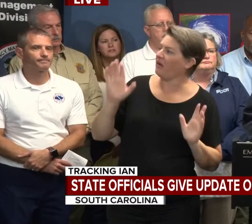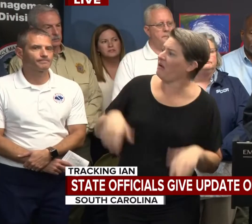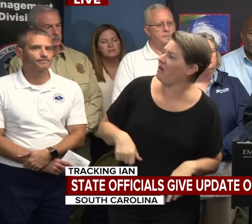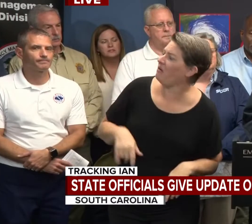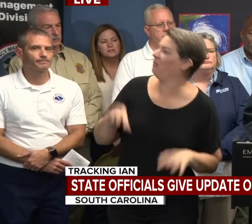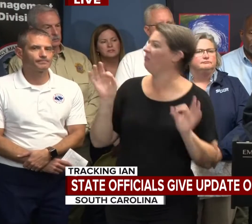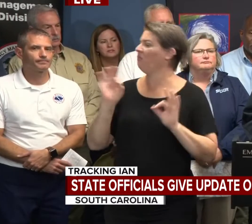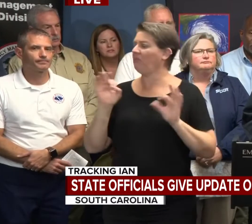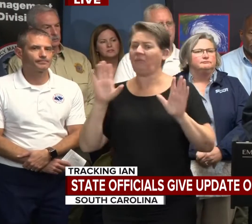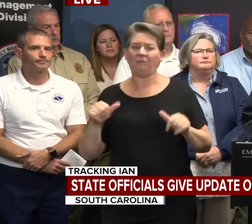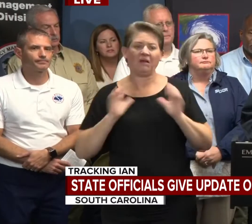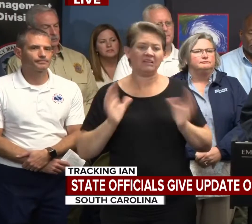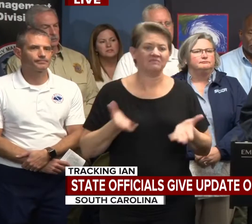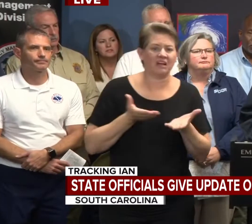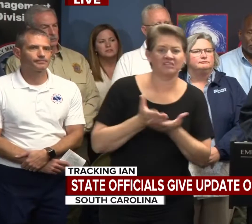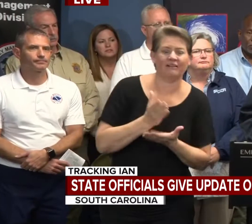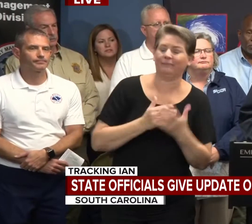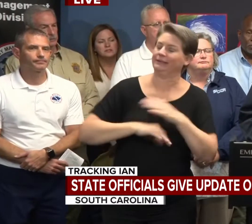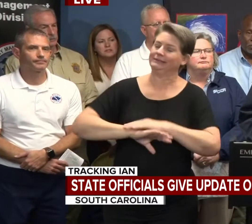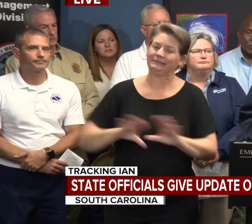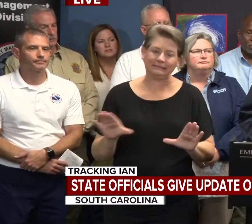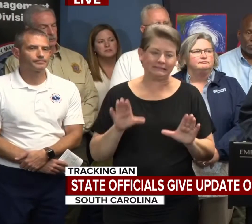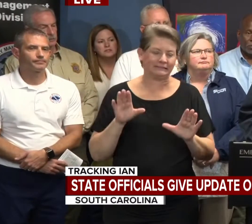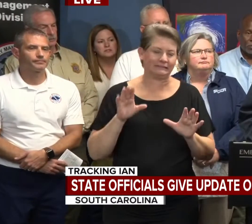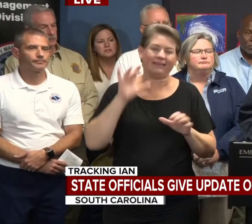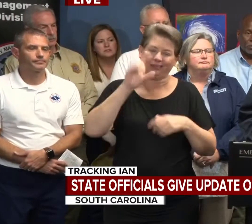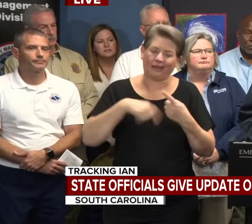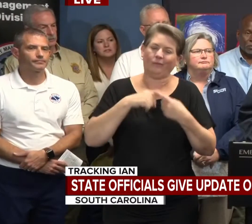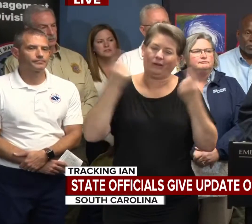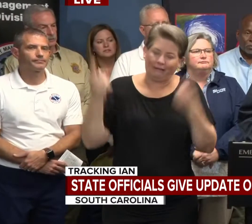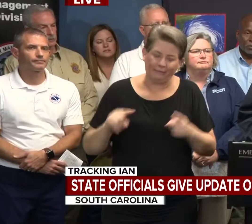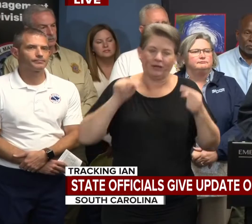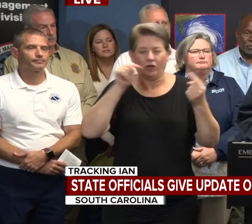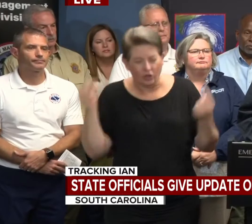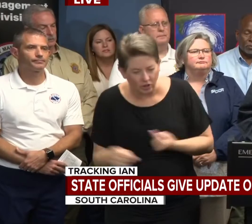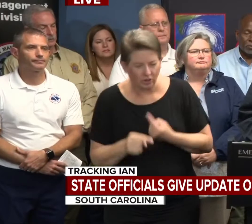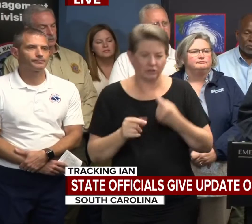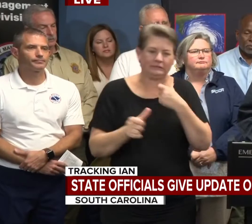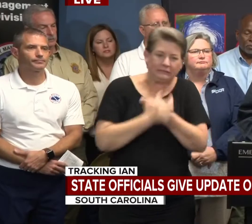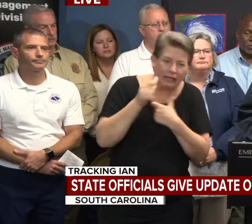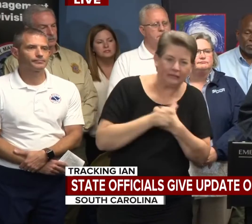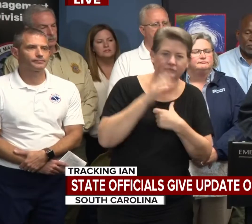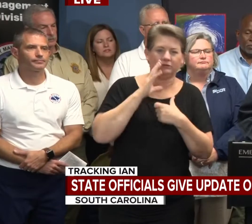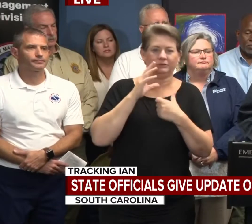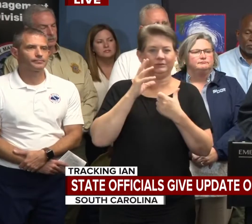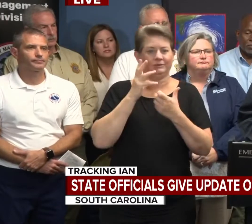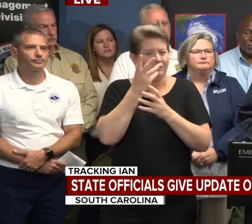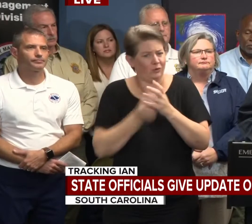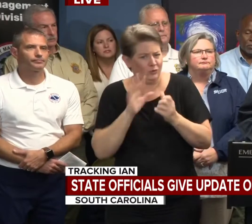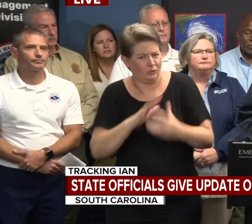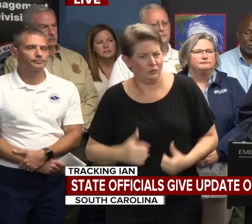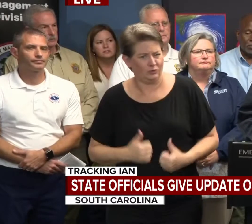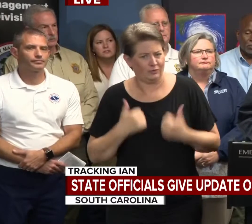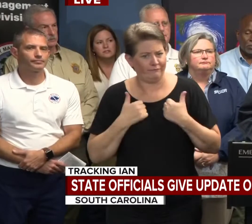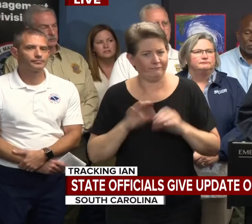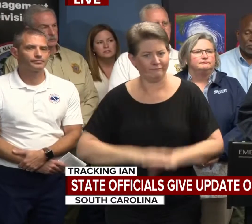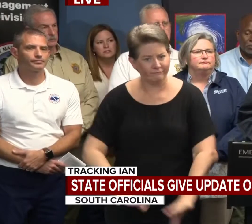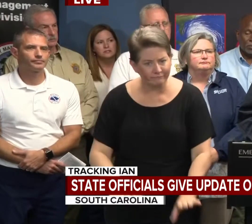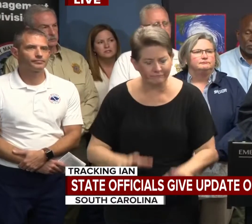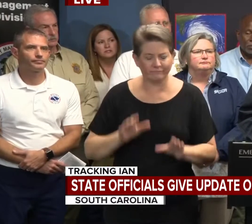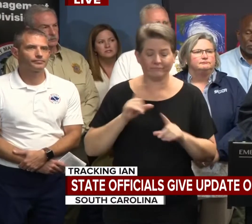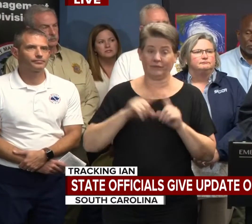hurt, and unfortunately often lose their lives. So don't forget that human error is